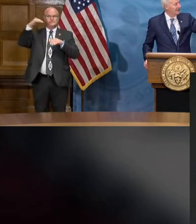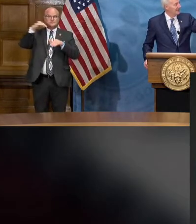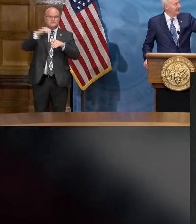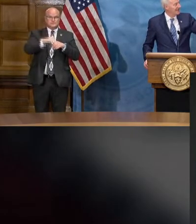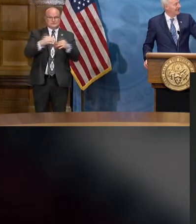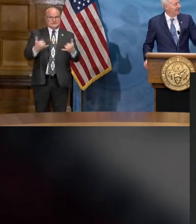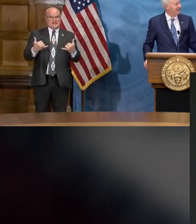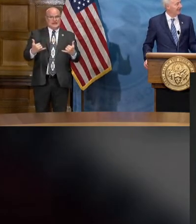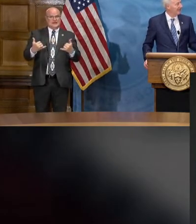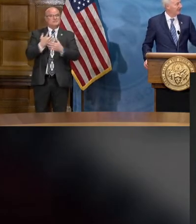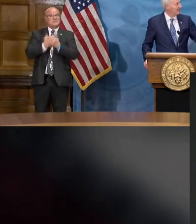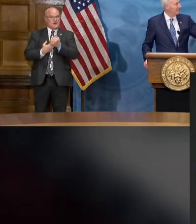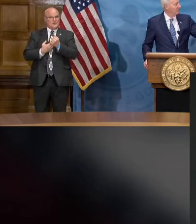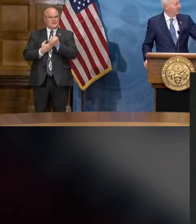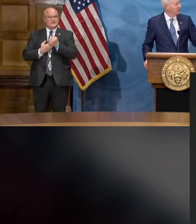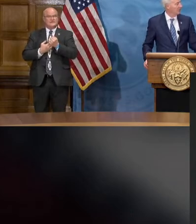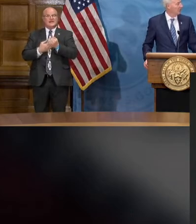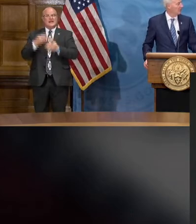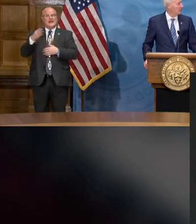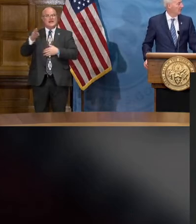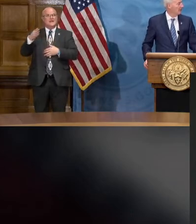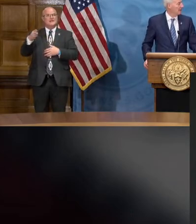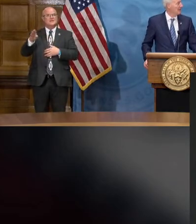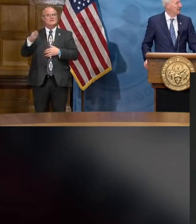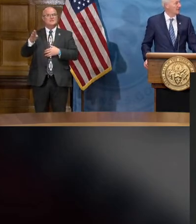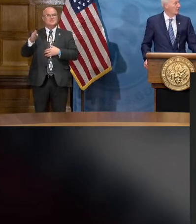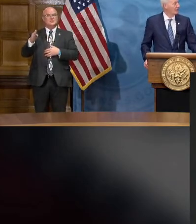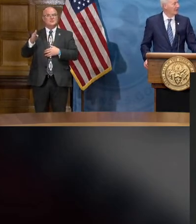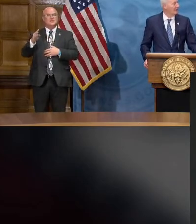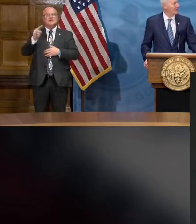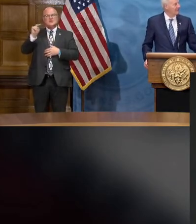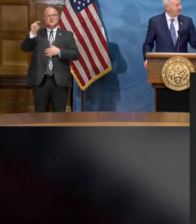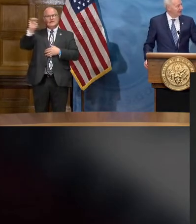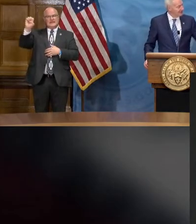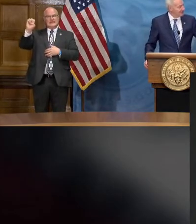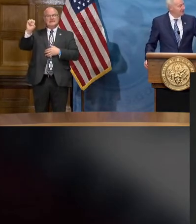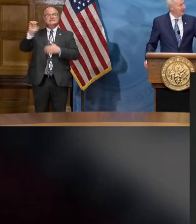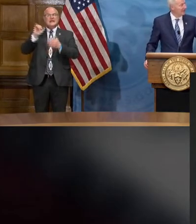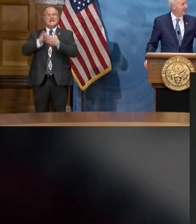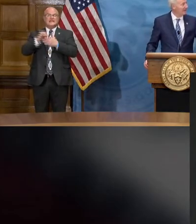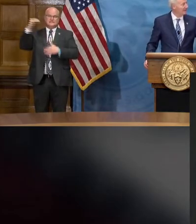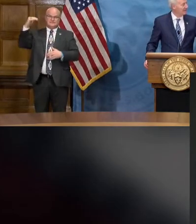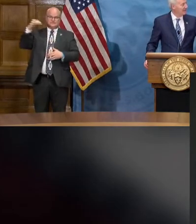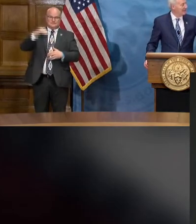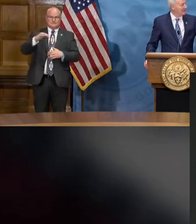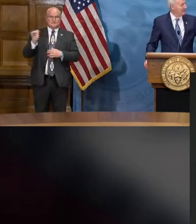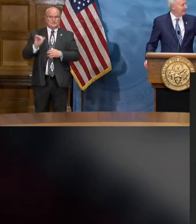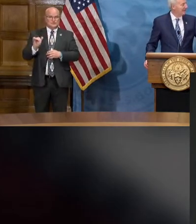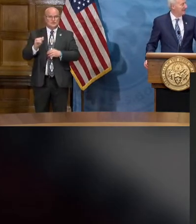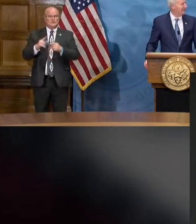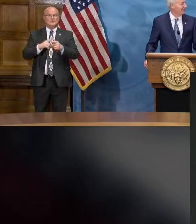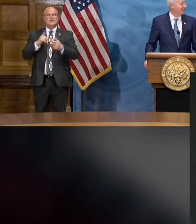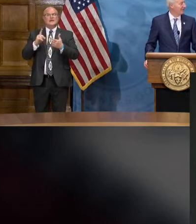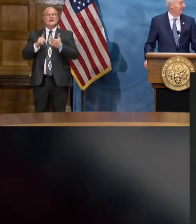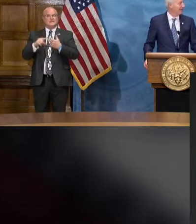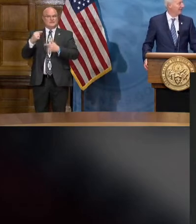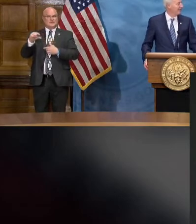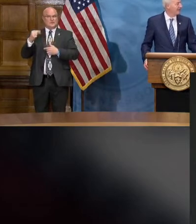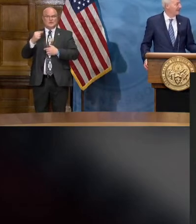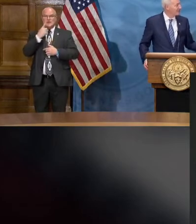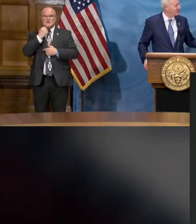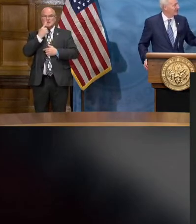direction. And then the blue, of course, is Northeast, that is coming down. And then the green and